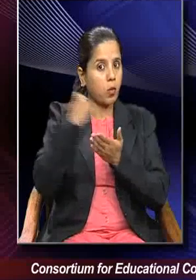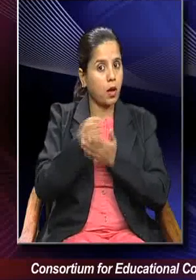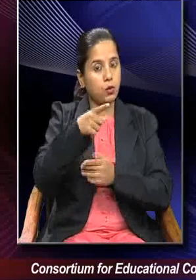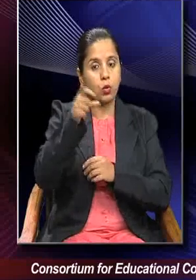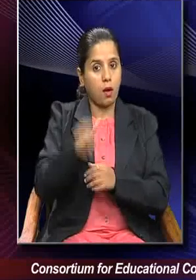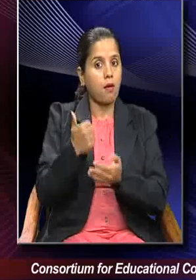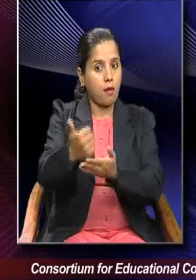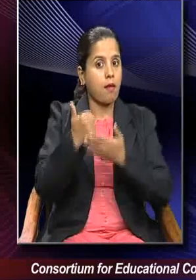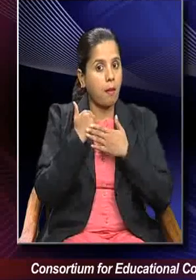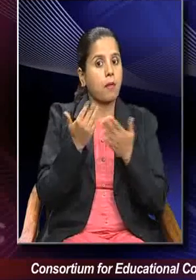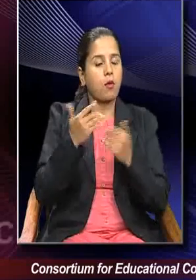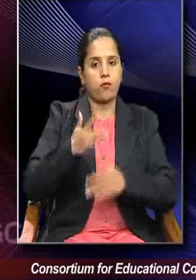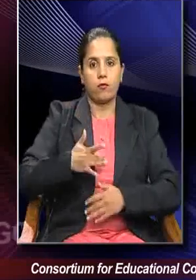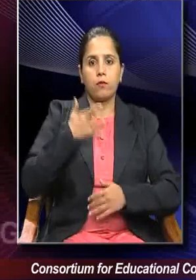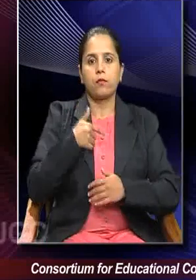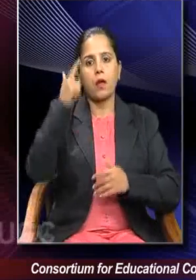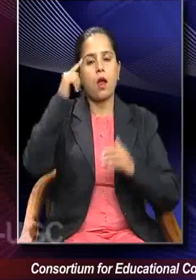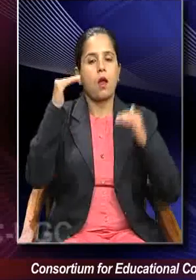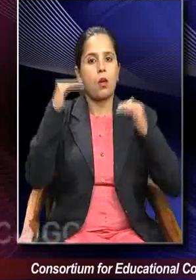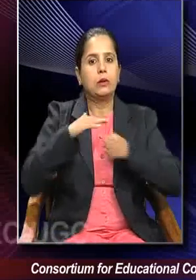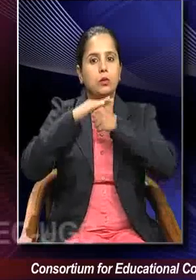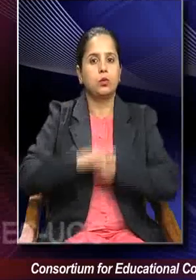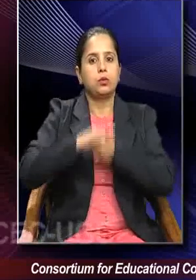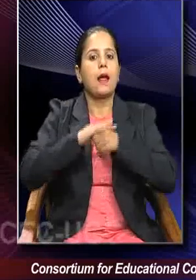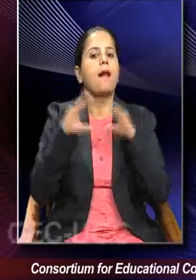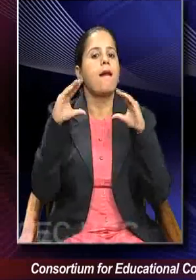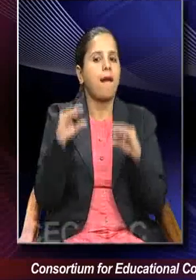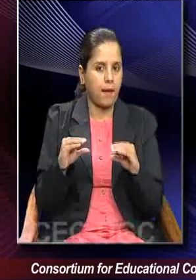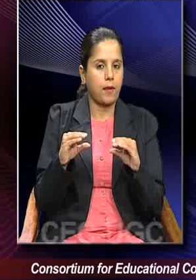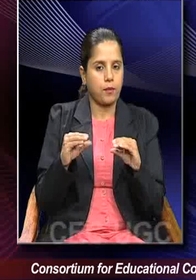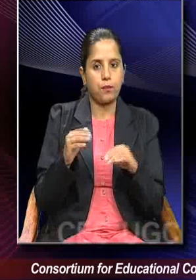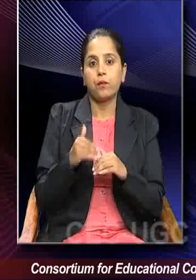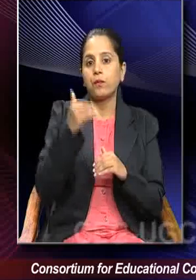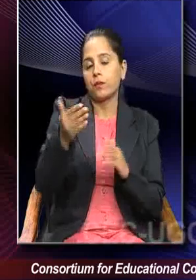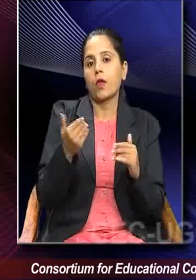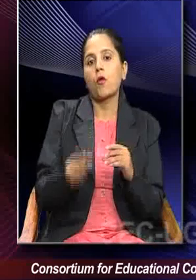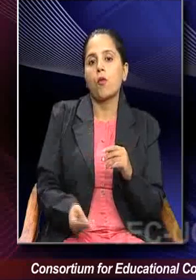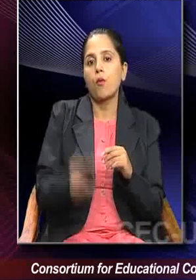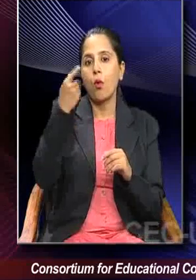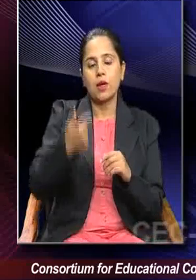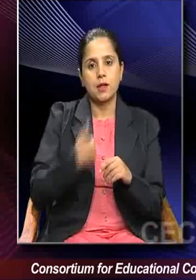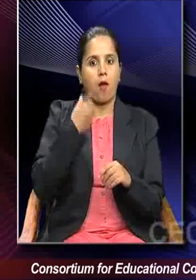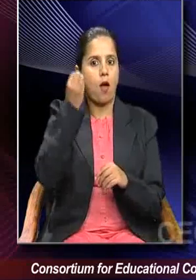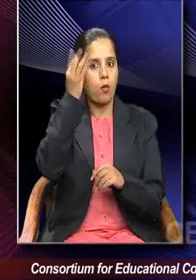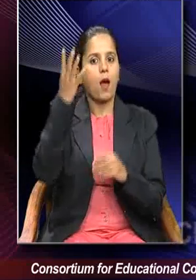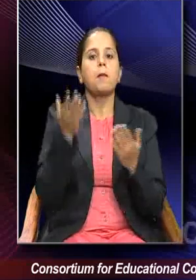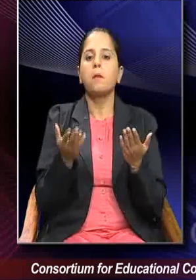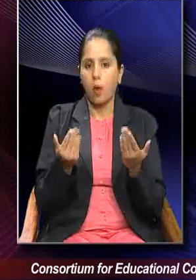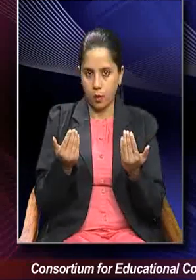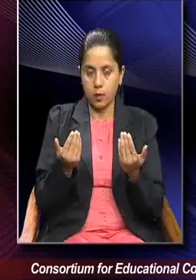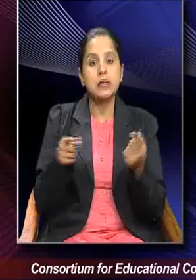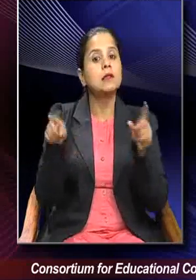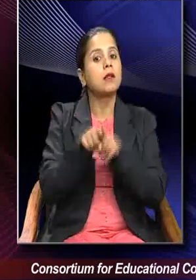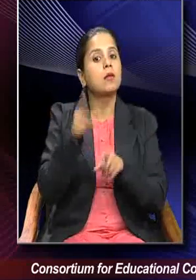you feel less stressed and become more self-aware, and